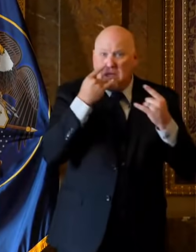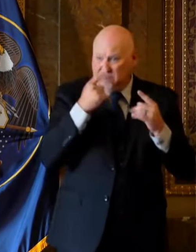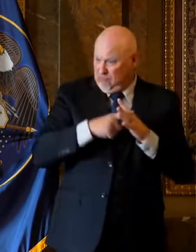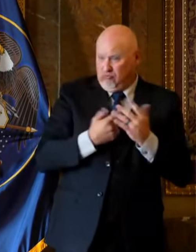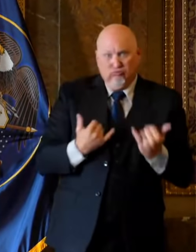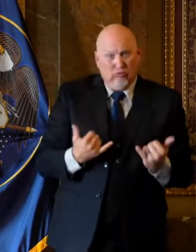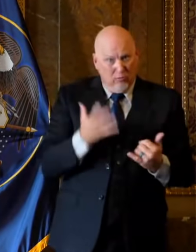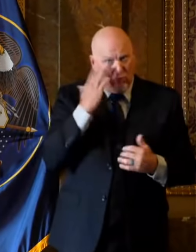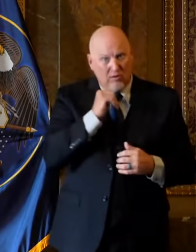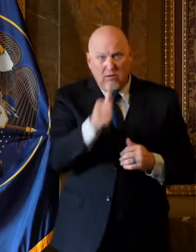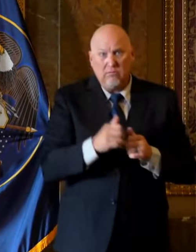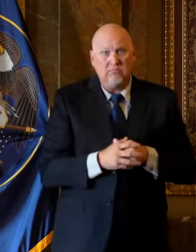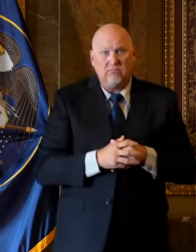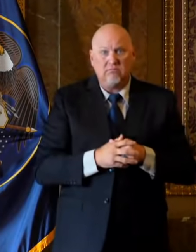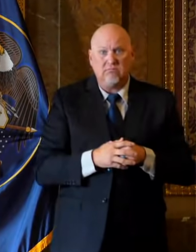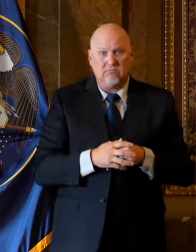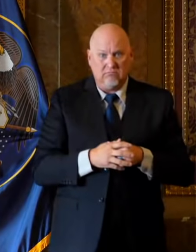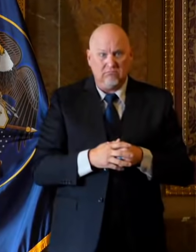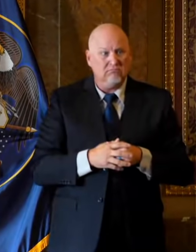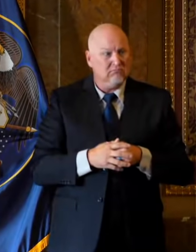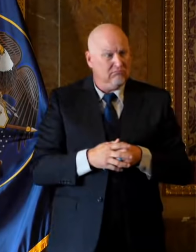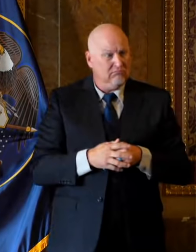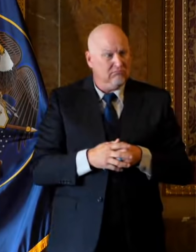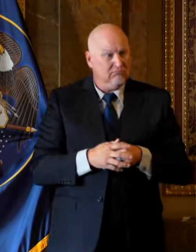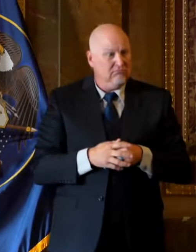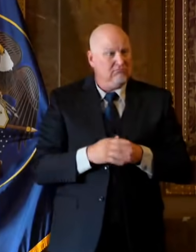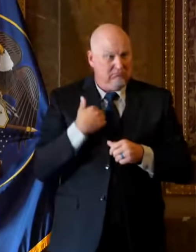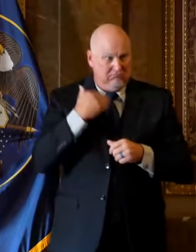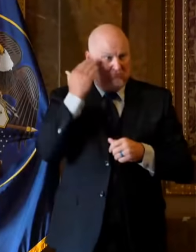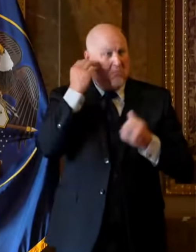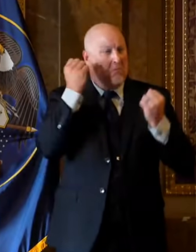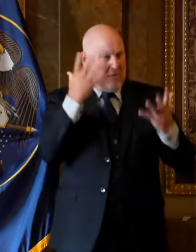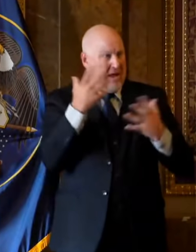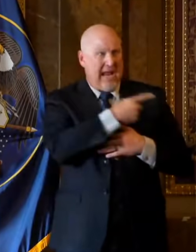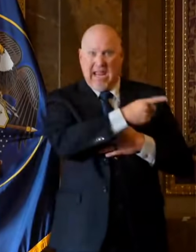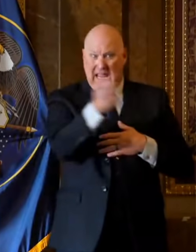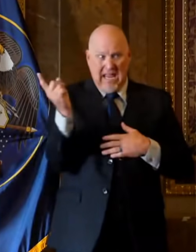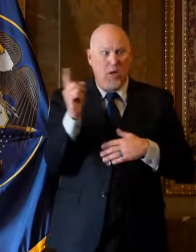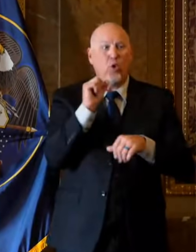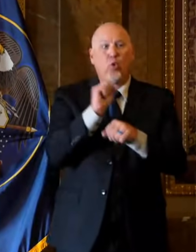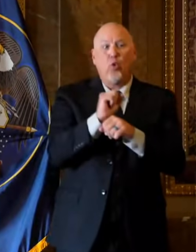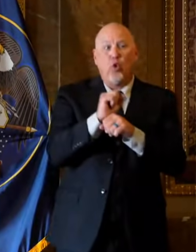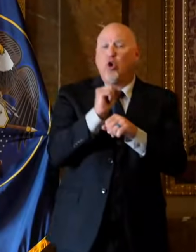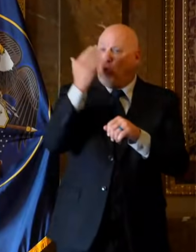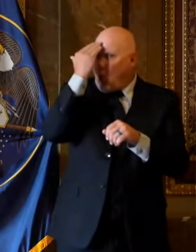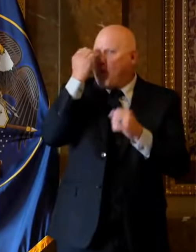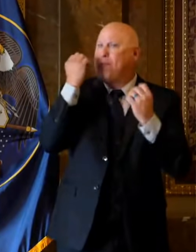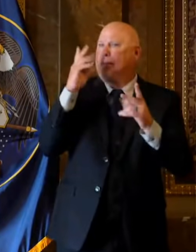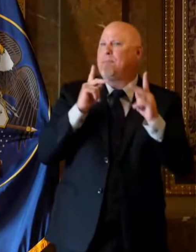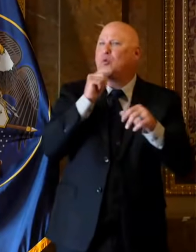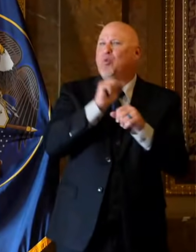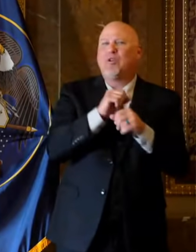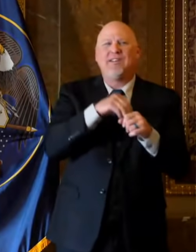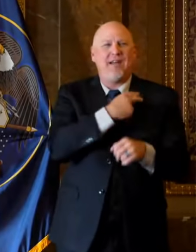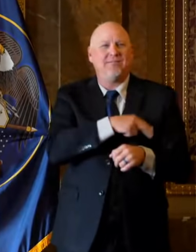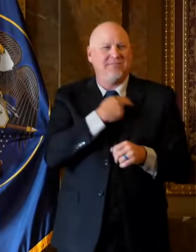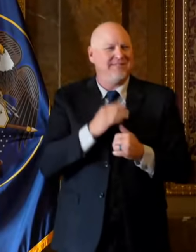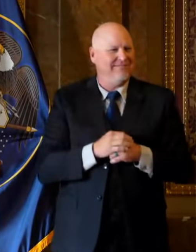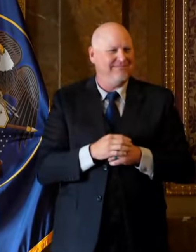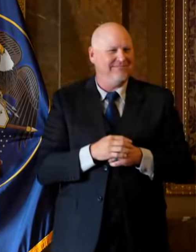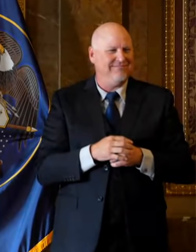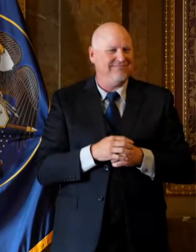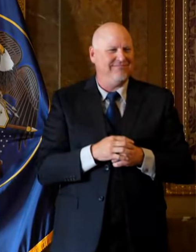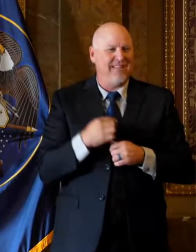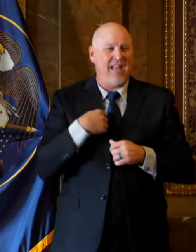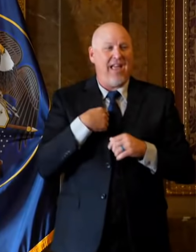I bet each and every one of you know multiple people who work in the healthcare field. Put your virtual arms around them. Provide them